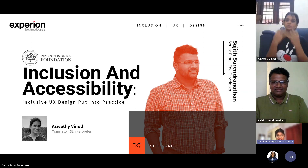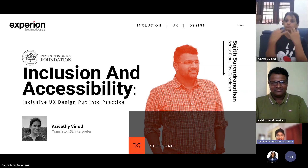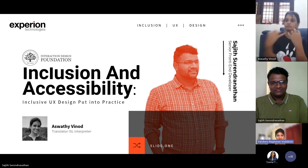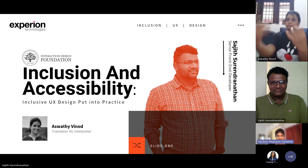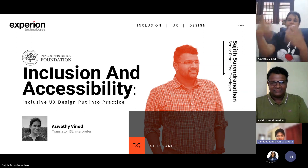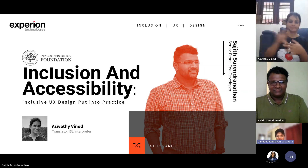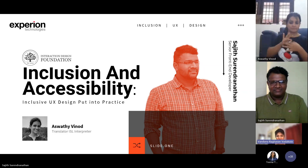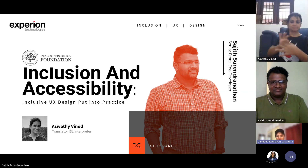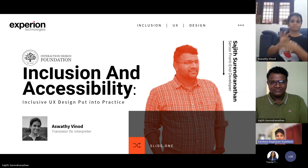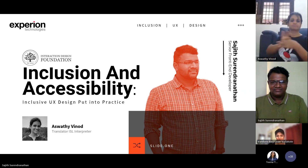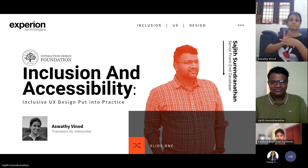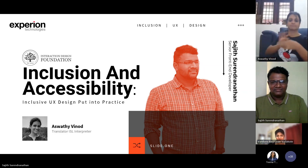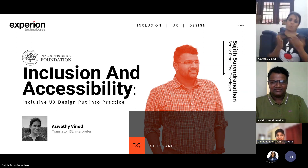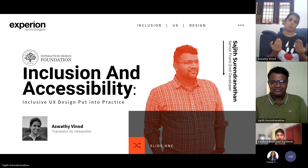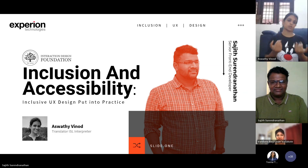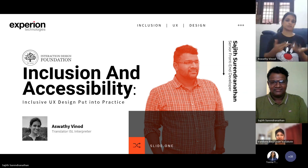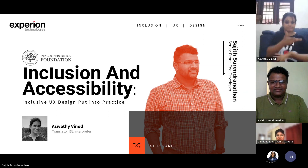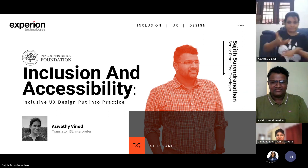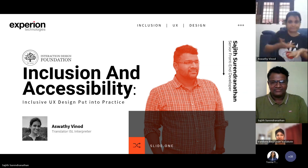interact and discuss.